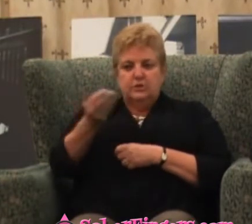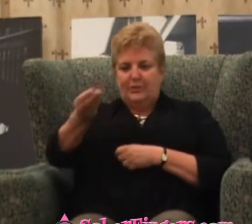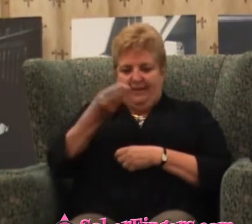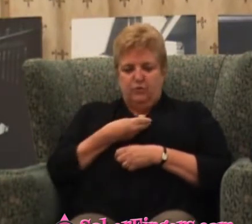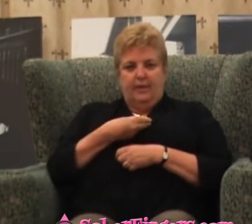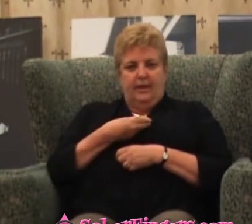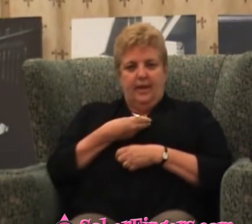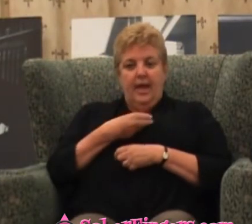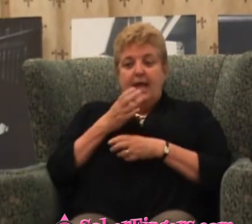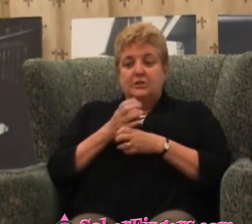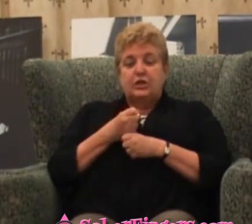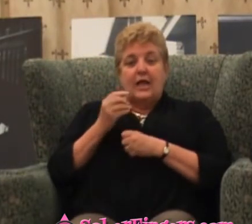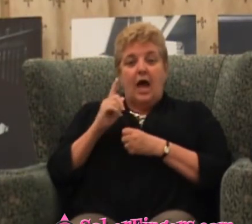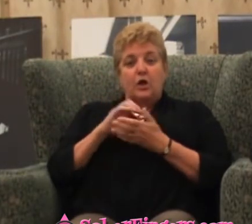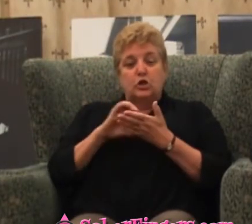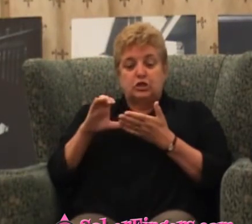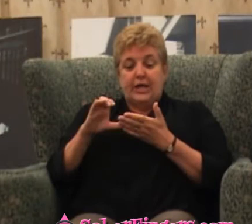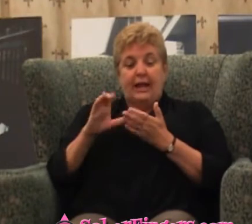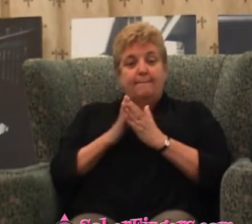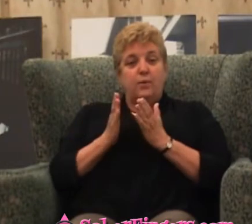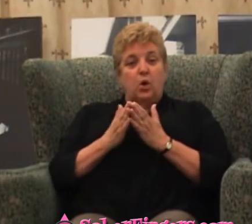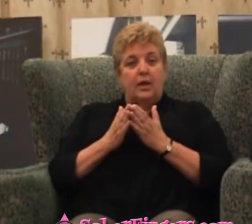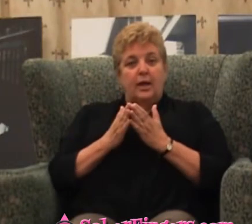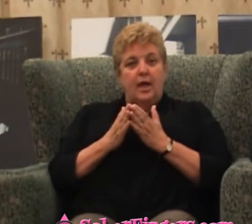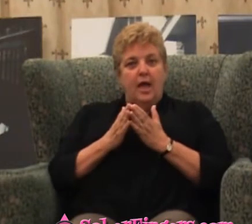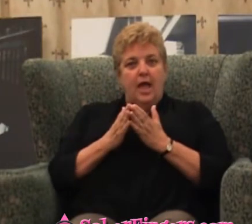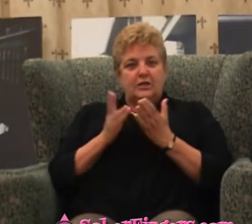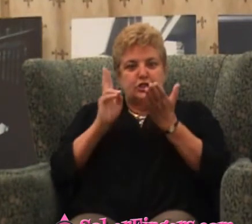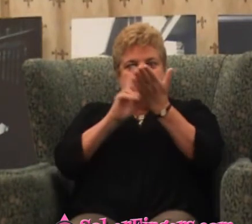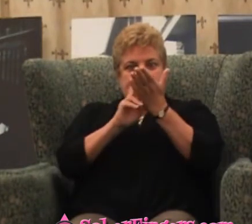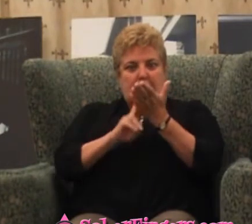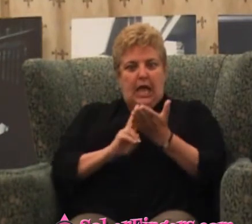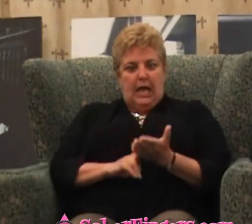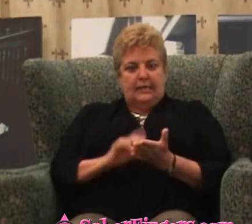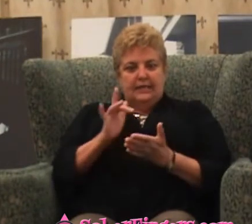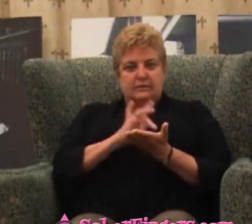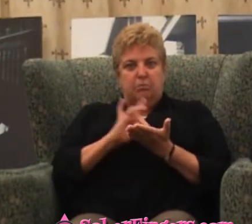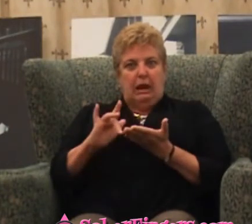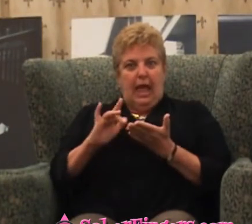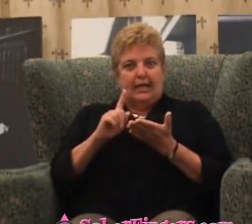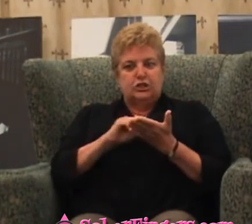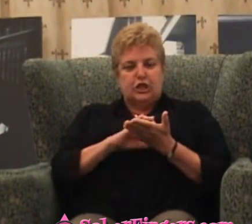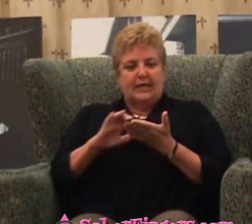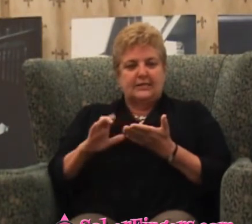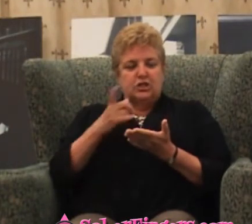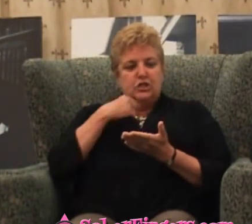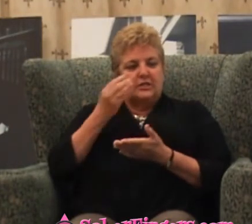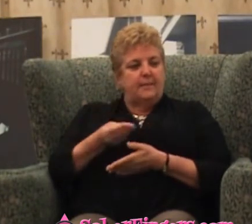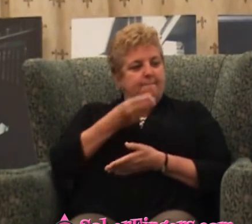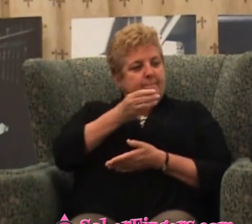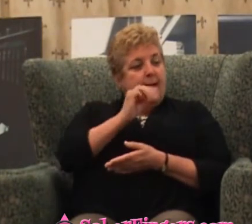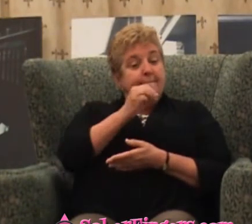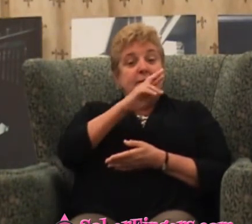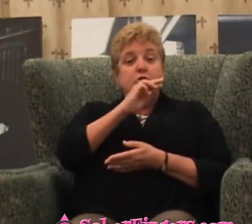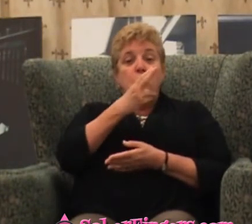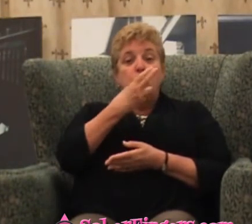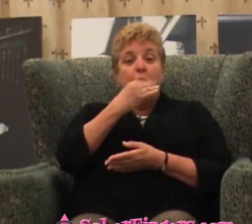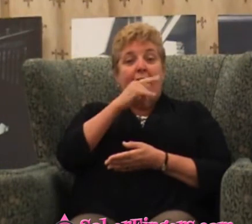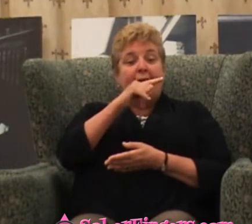checkbook, and she signed a bunch of blank checks, and she handed me the checkbook. And she said, Mr. White, I want you to pay all